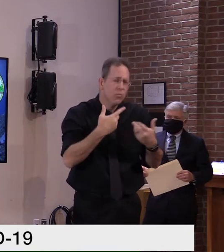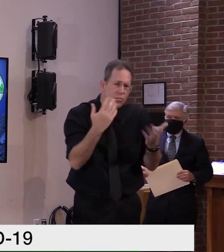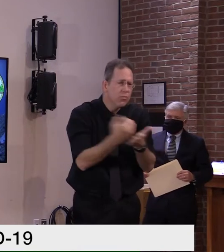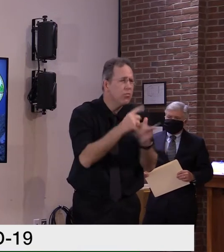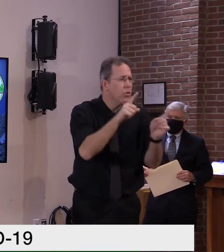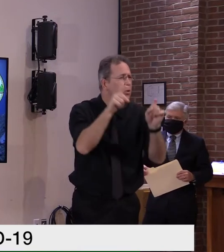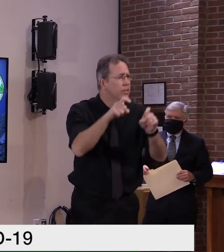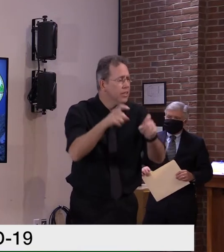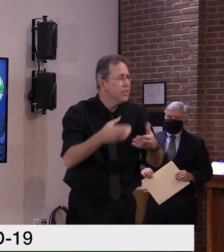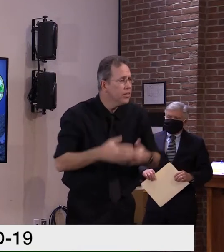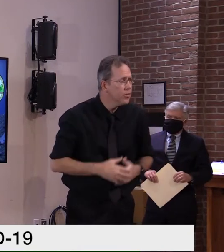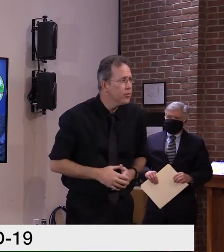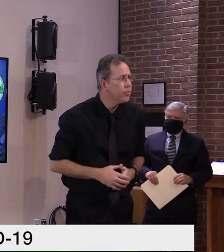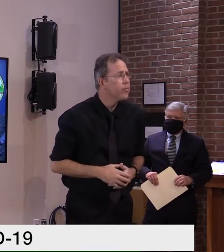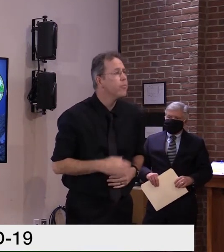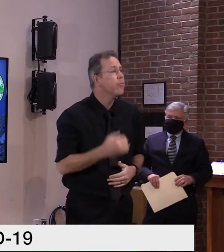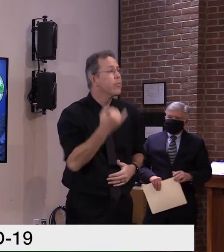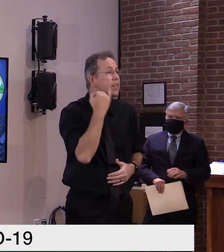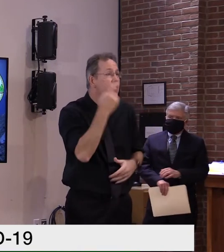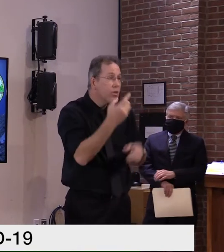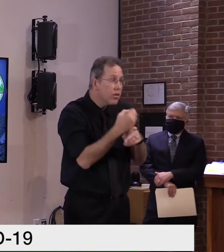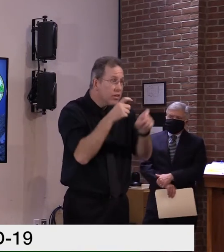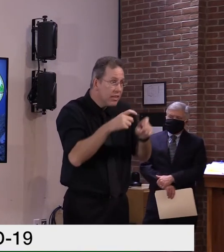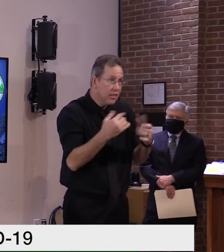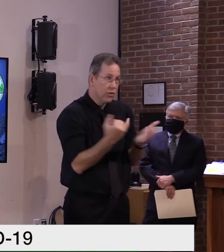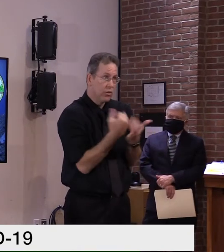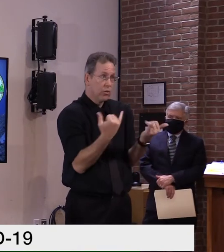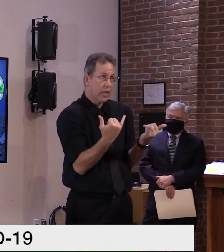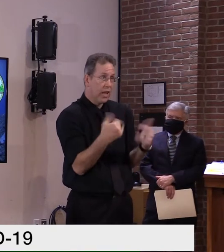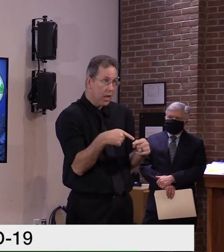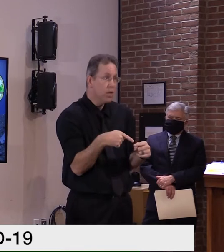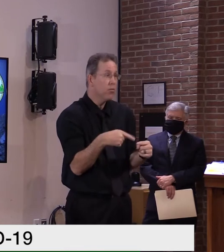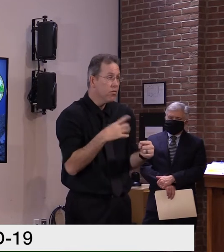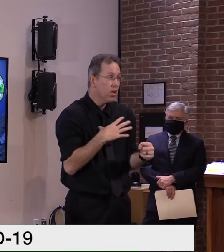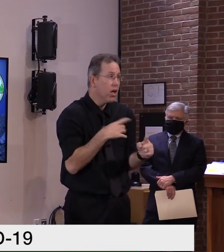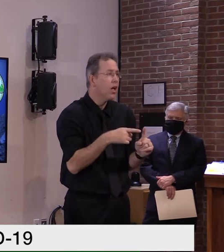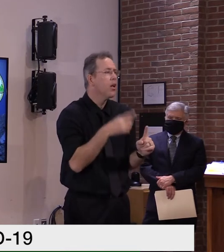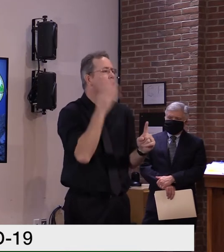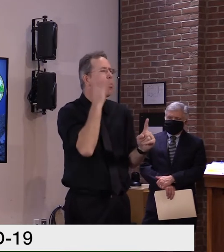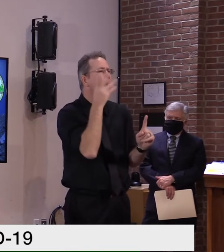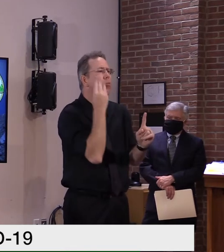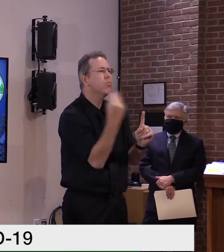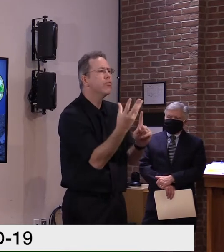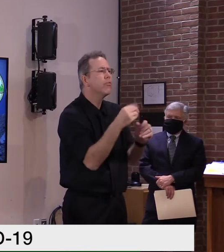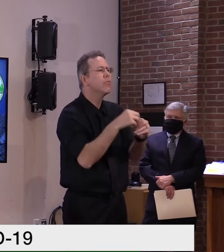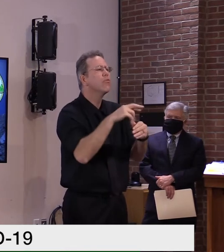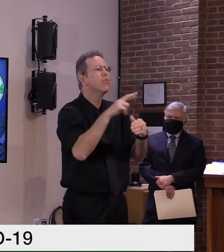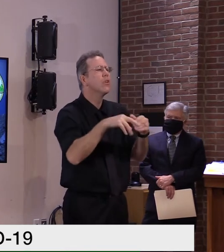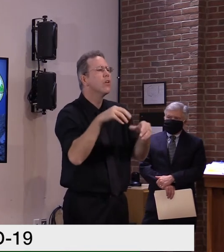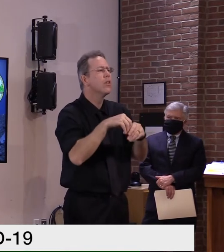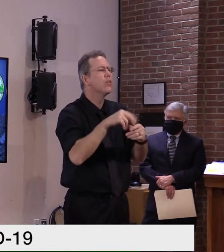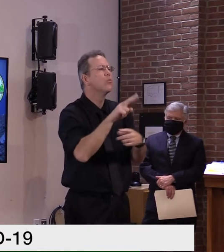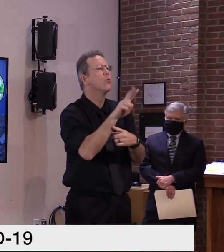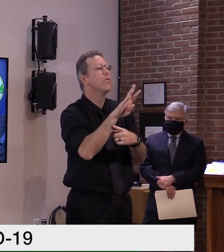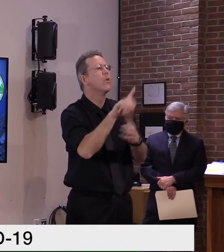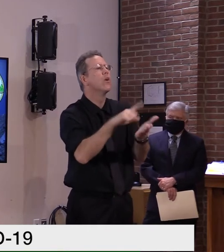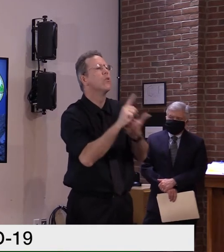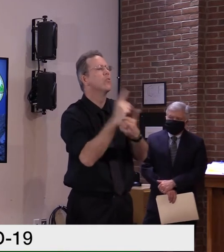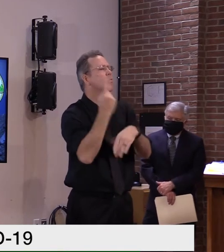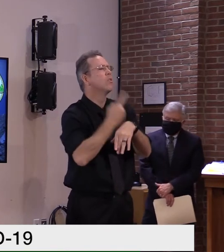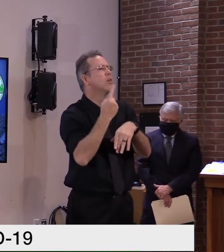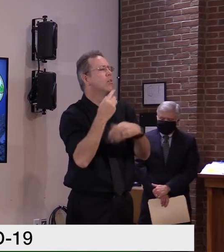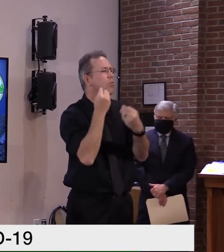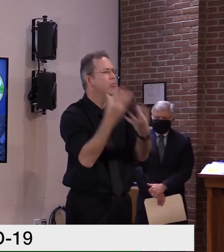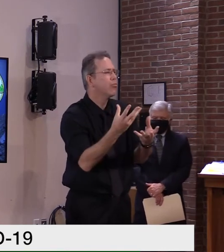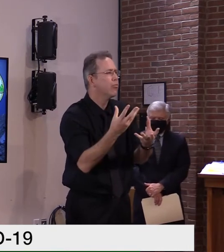have a test today, we'll let you know the results within 24 hours. Just make sure that you identify you're one of the ones who is on that